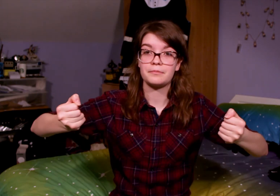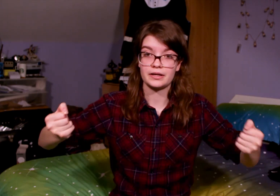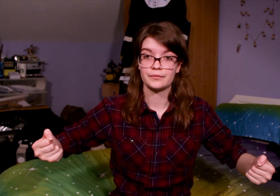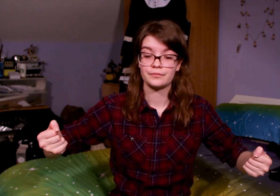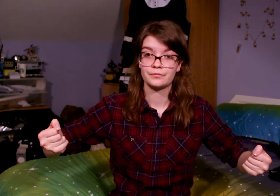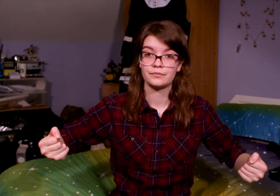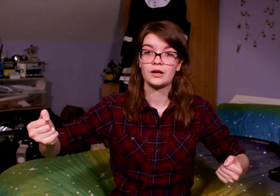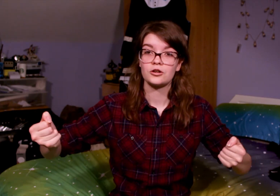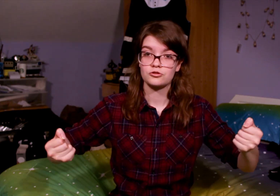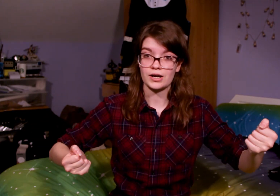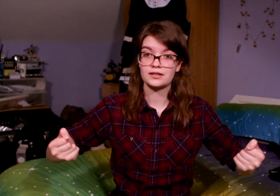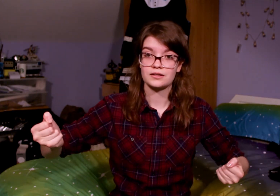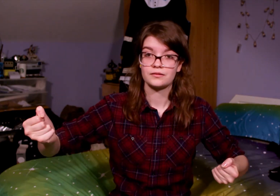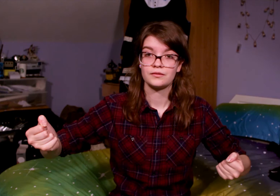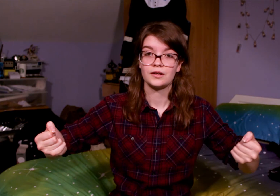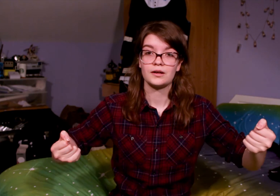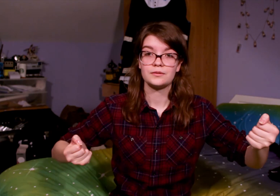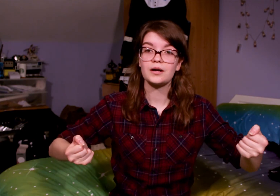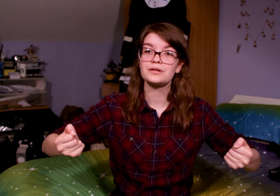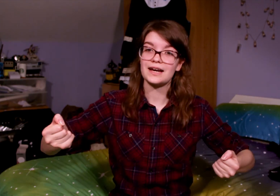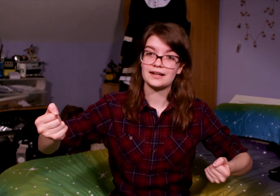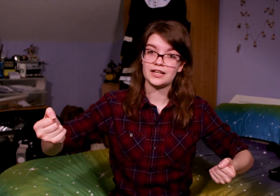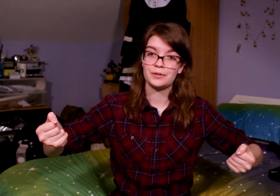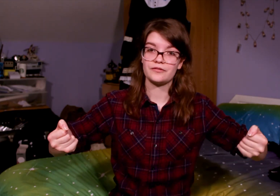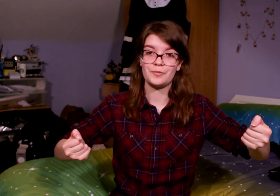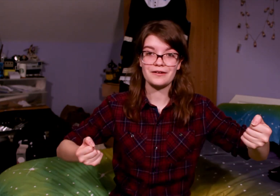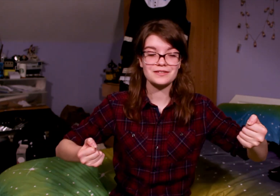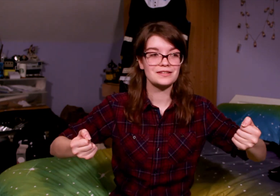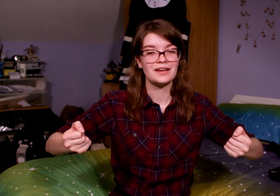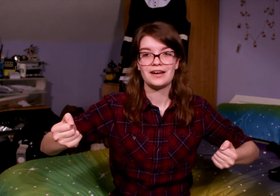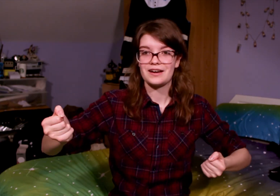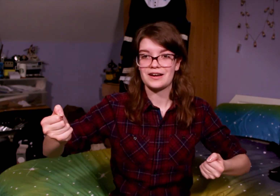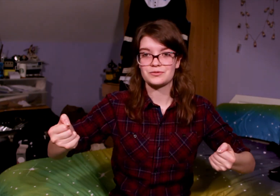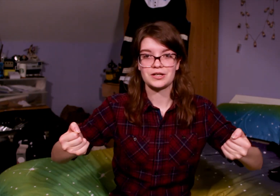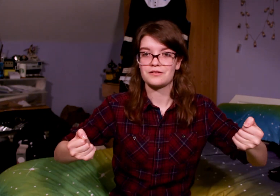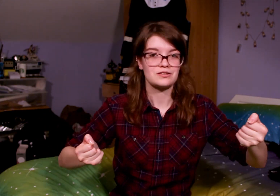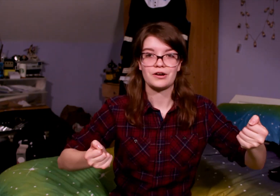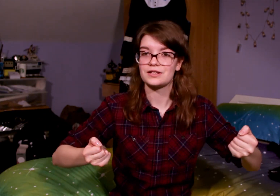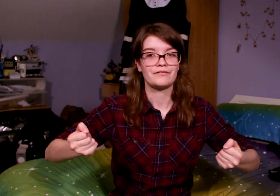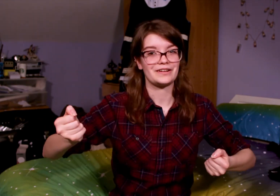bigger. Tractor. You might want to add a little bit of a bounce, as we know these roads aren't very